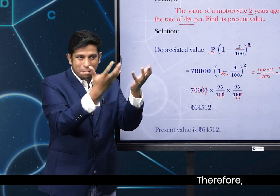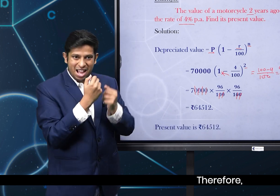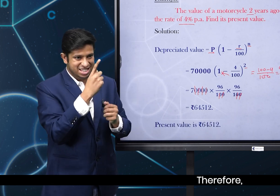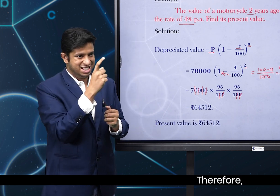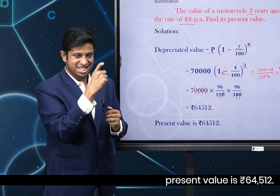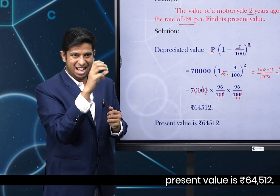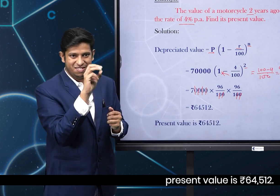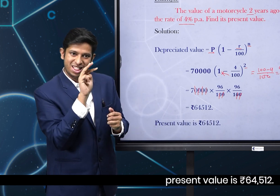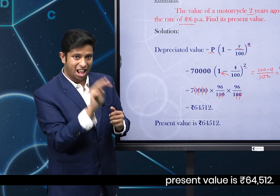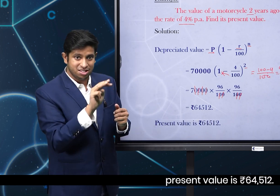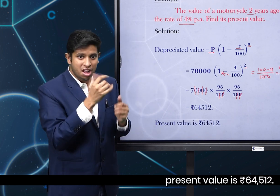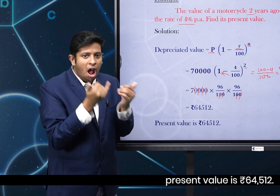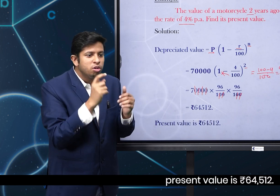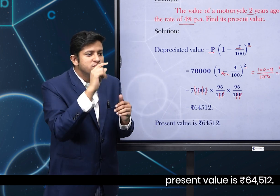Therefore, present value is